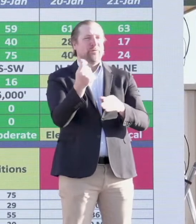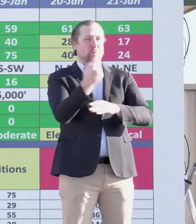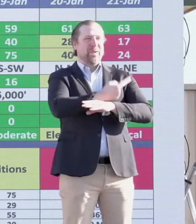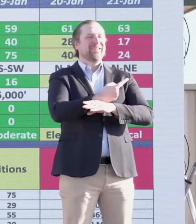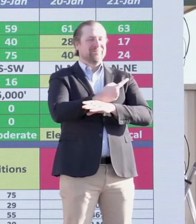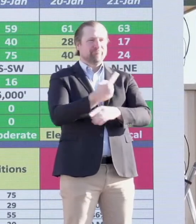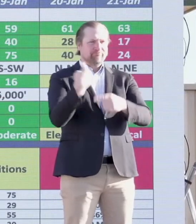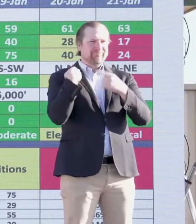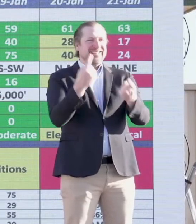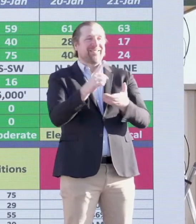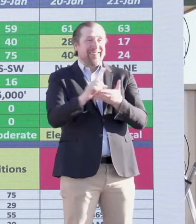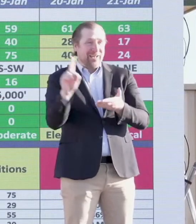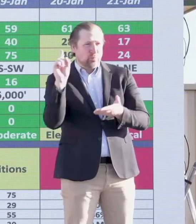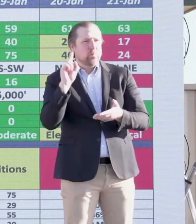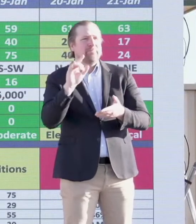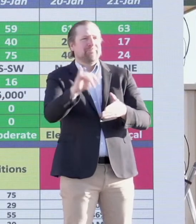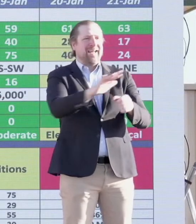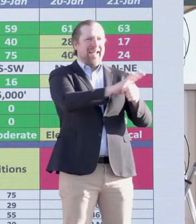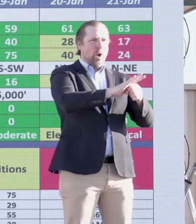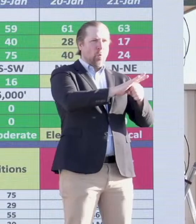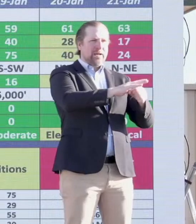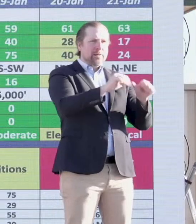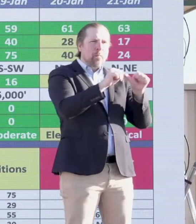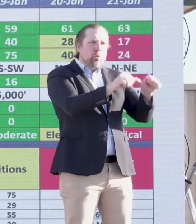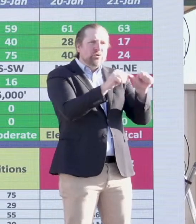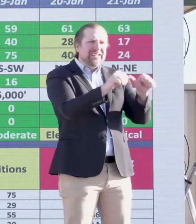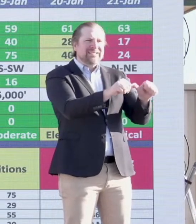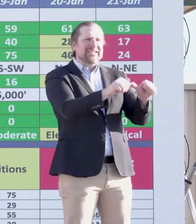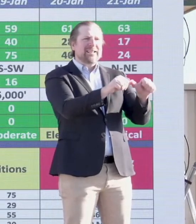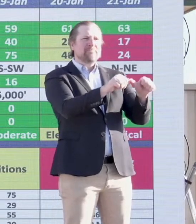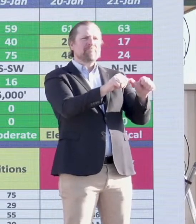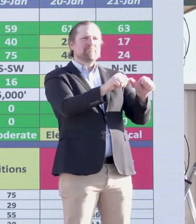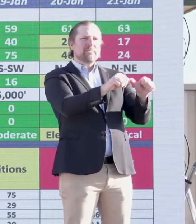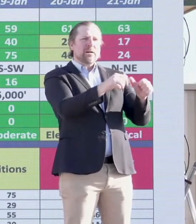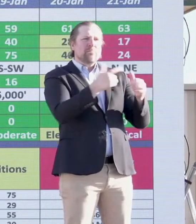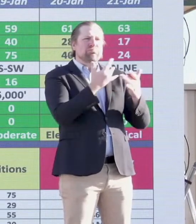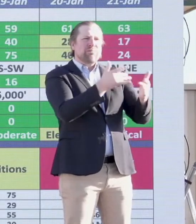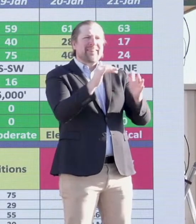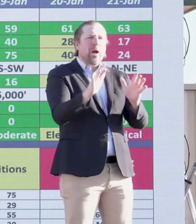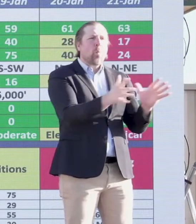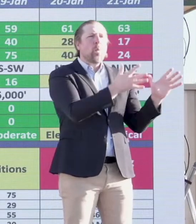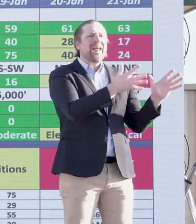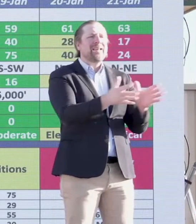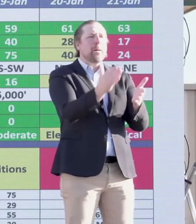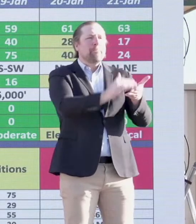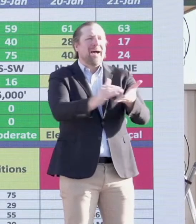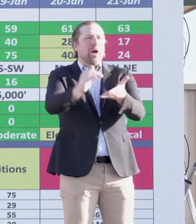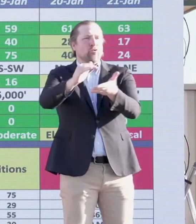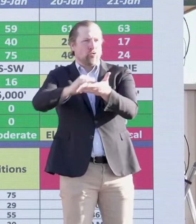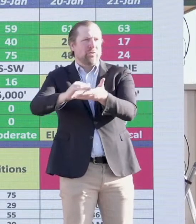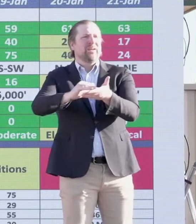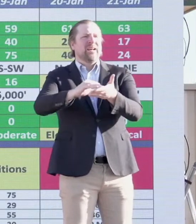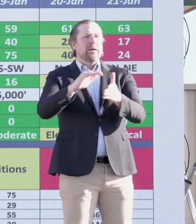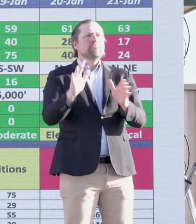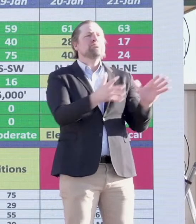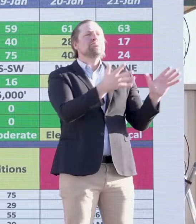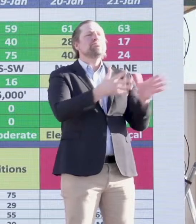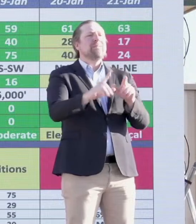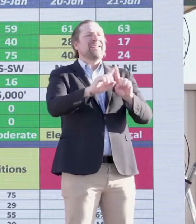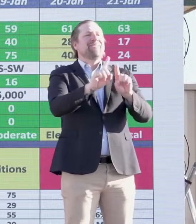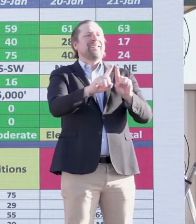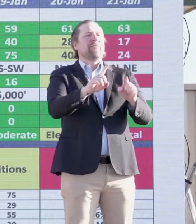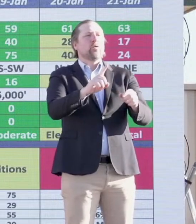first couple of days of last week, the area has been under a persistent Santa Ana wind pattern, varying strengths and so forth over the last several days, but still